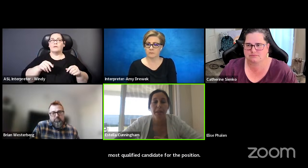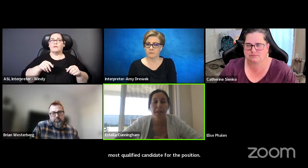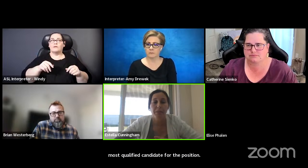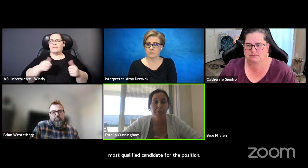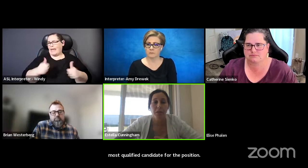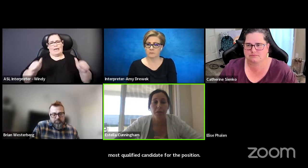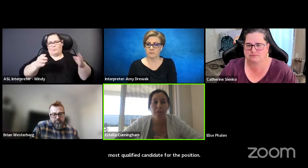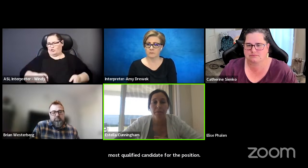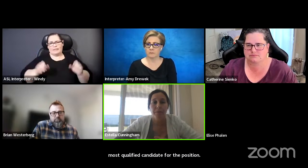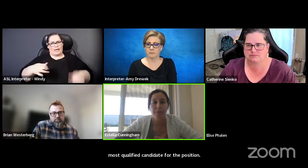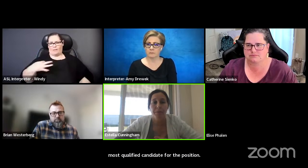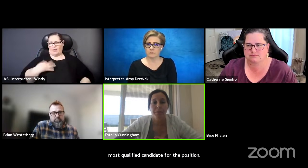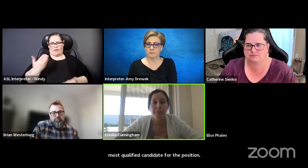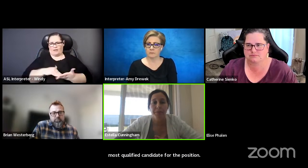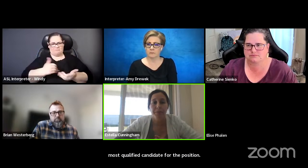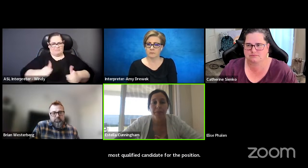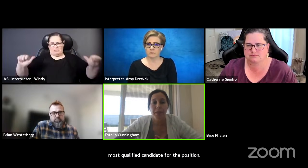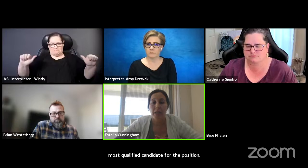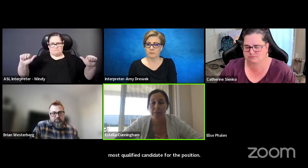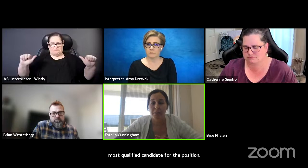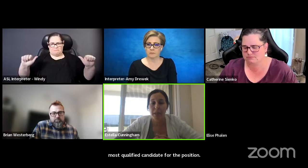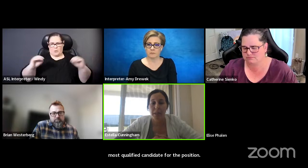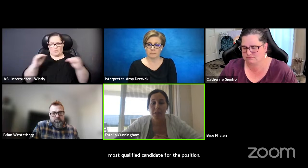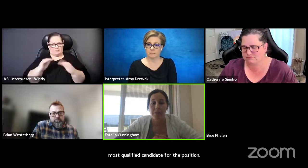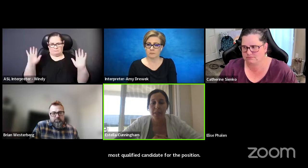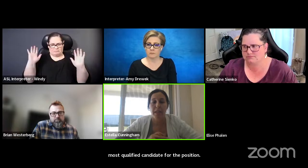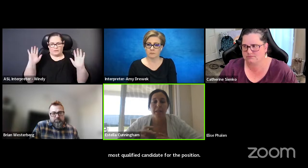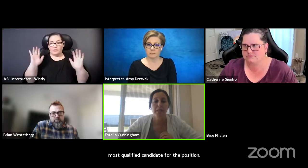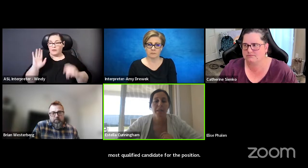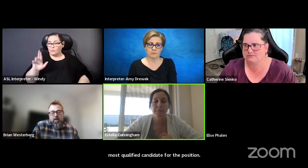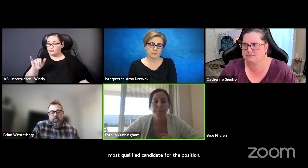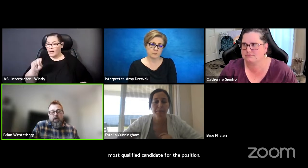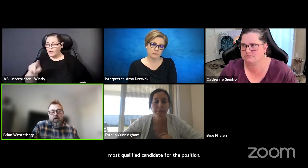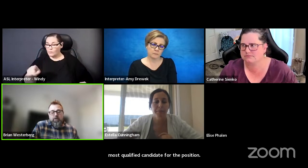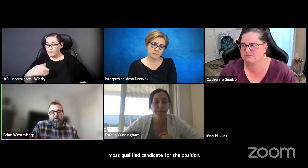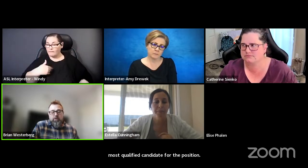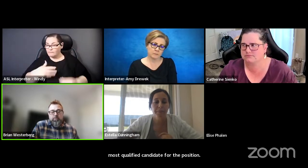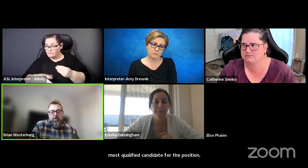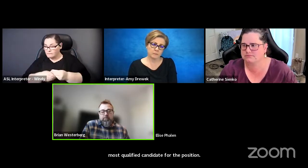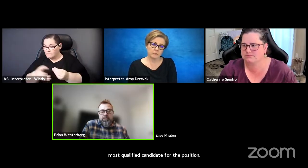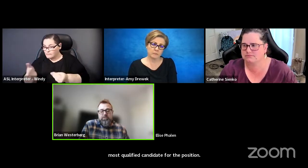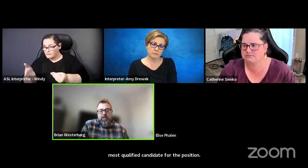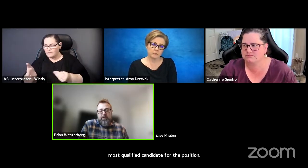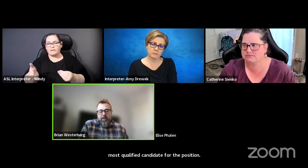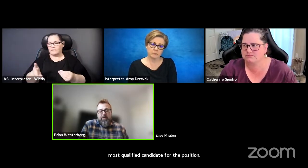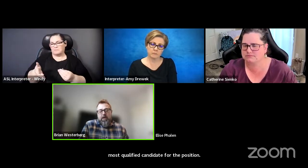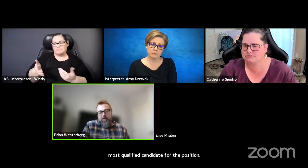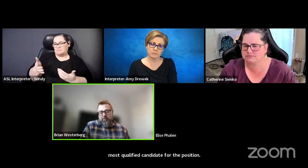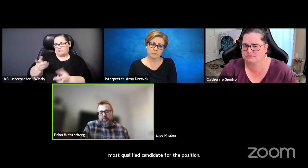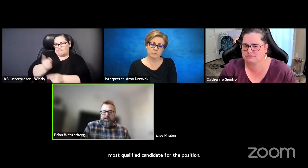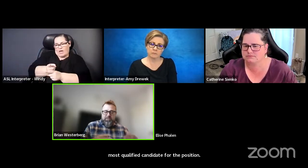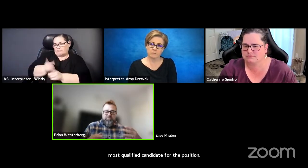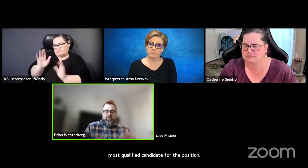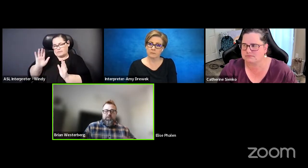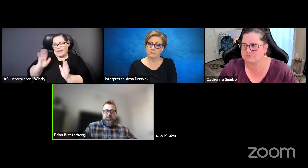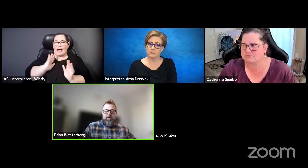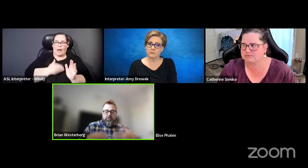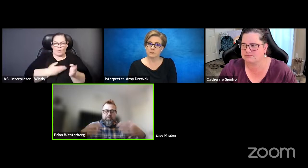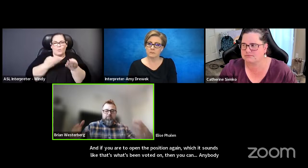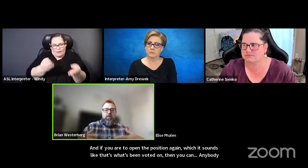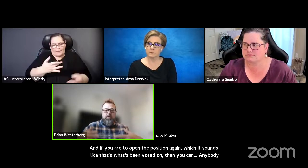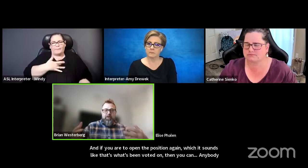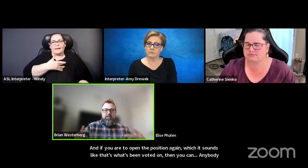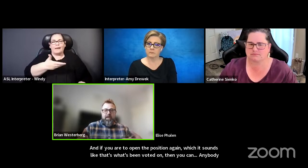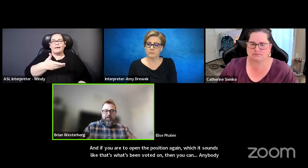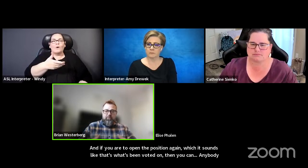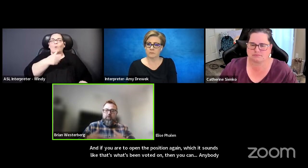can reapply for the position. Yeah, Brian, did you have anything to add to that? No, you pretty much nailed it. I mean, our recommendation is always to hire the